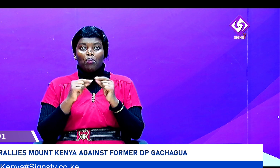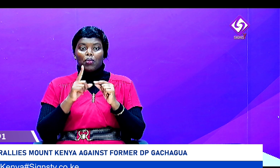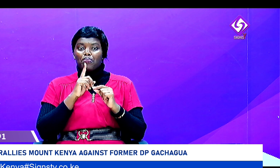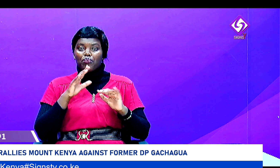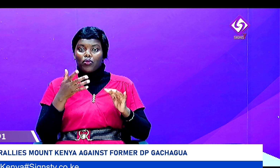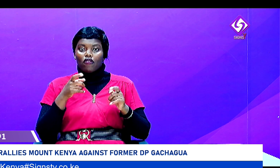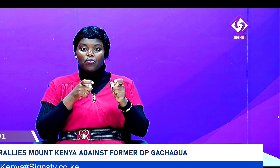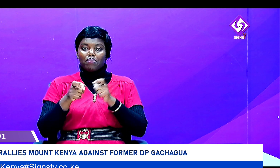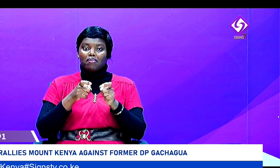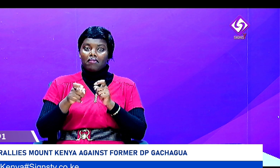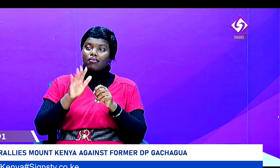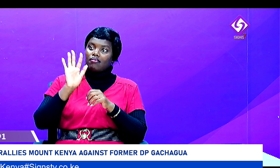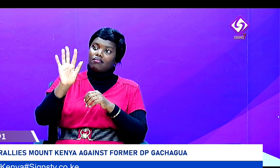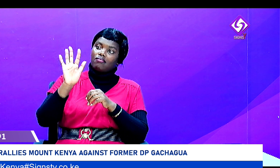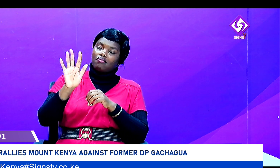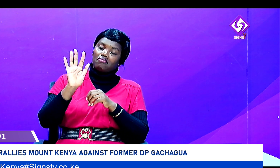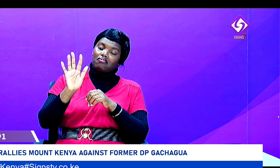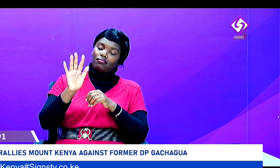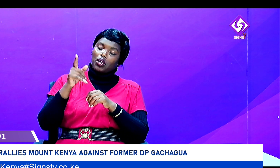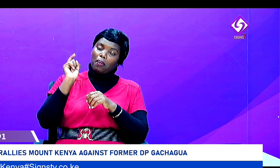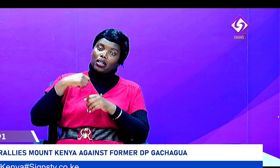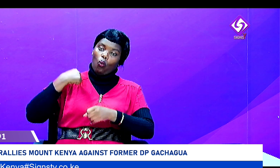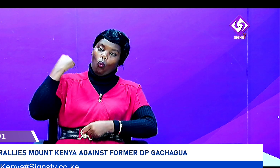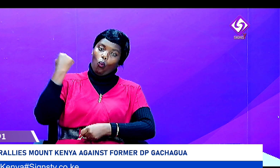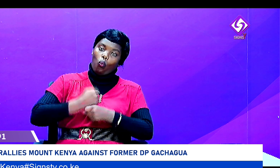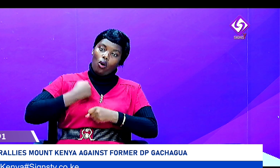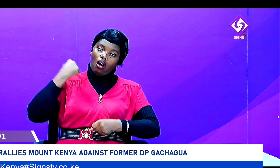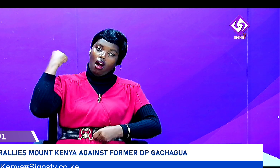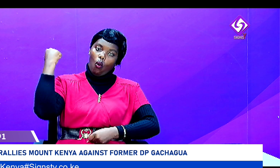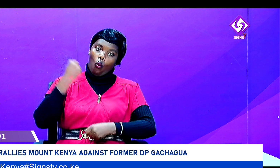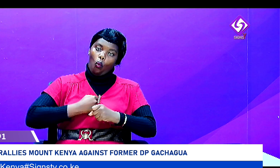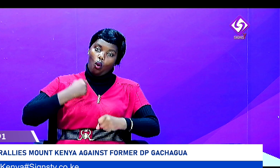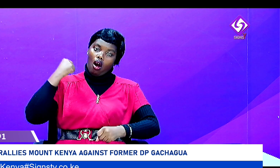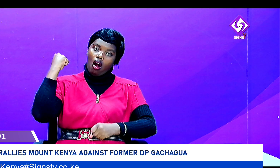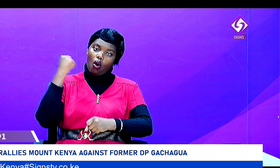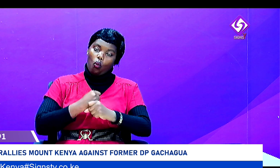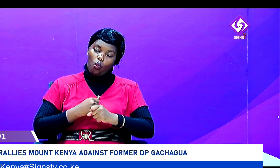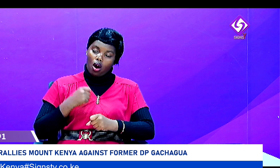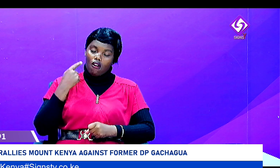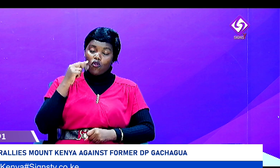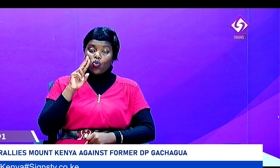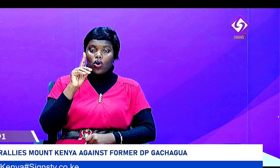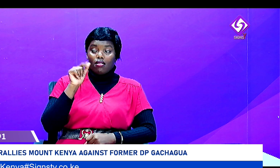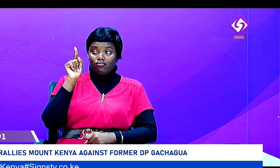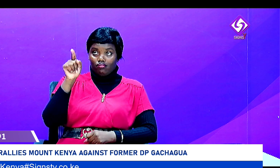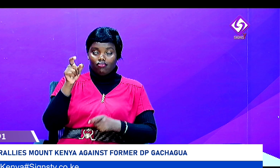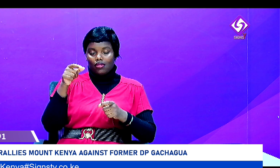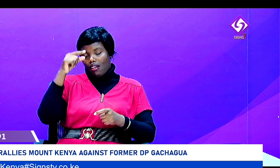His return, however, has been met with a strong message from the current administration.